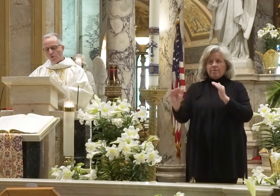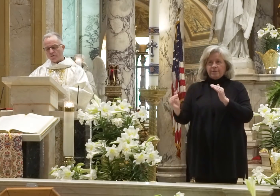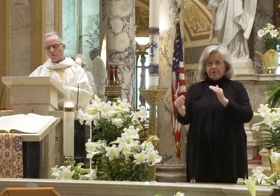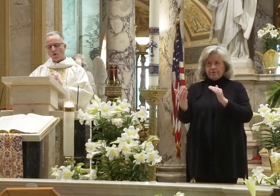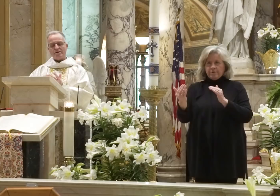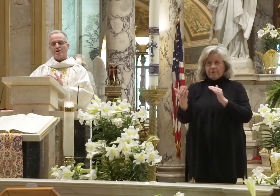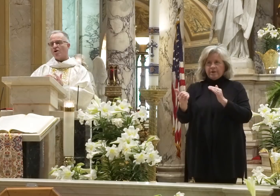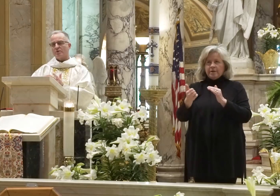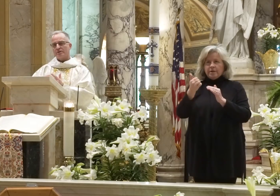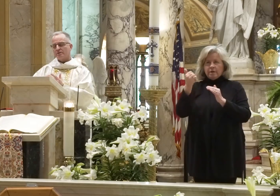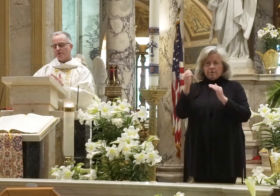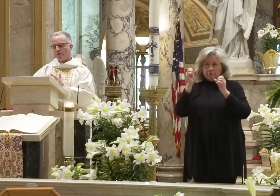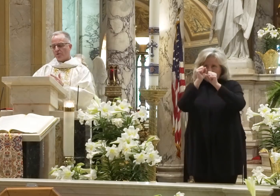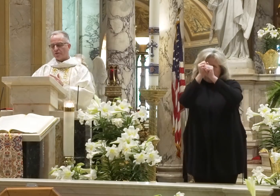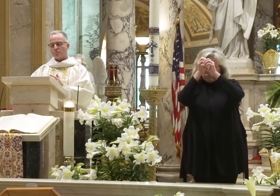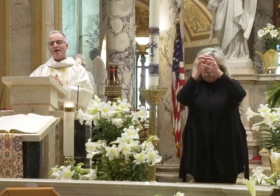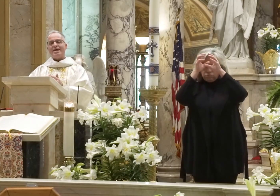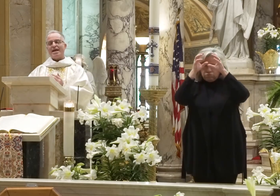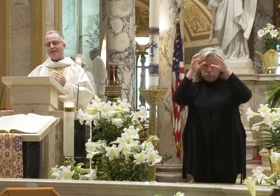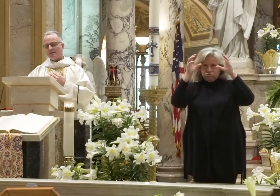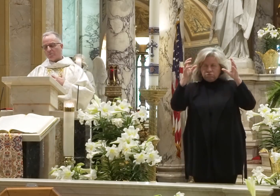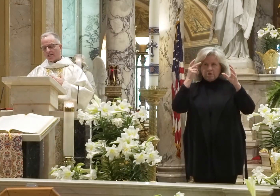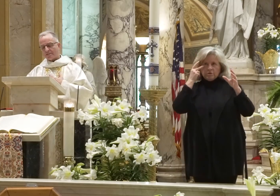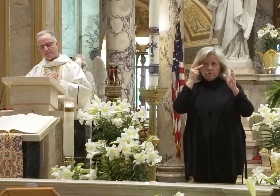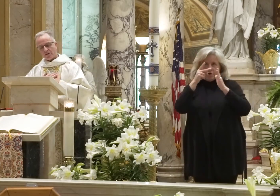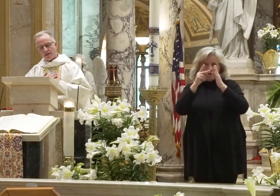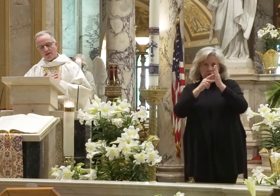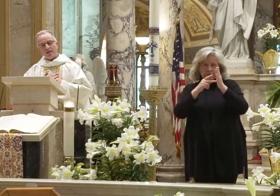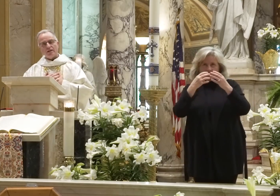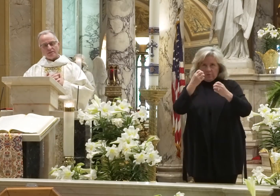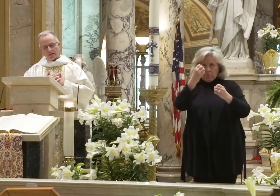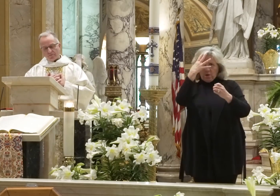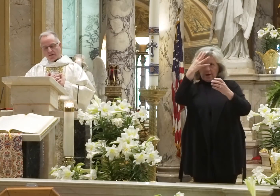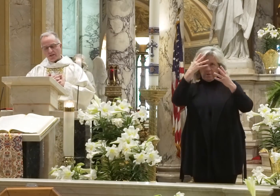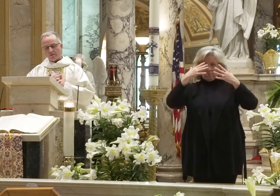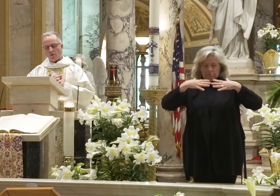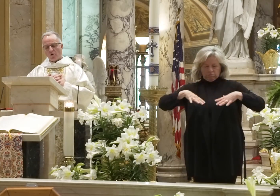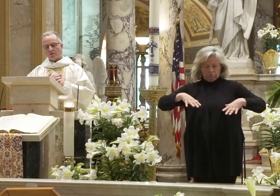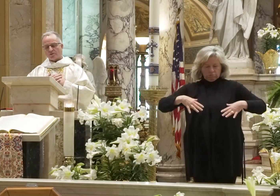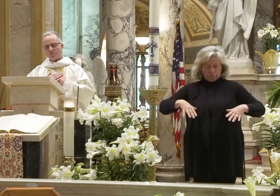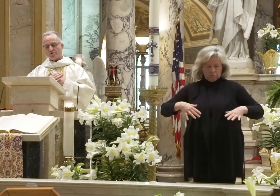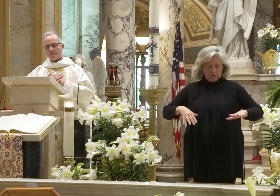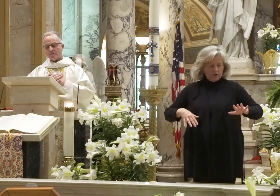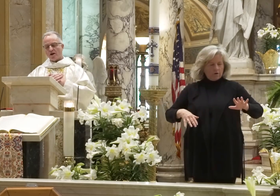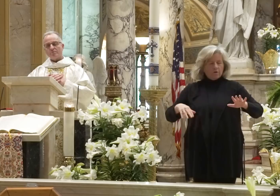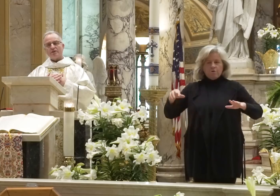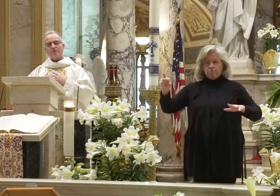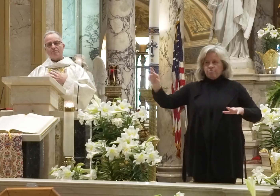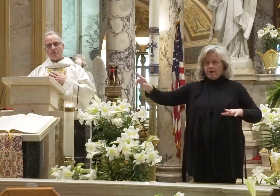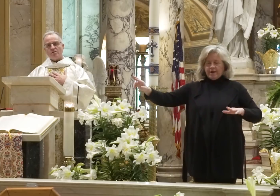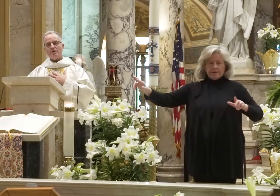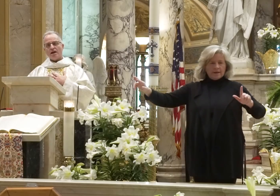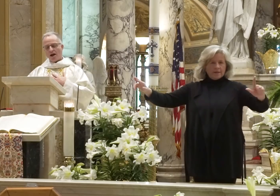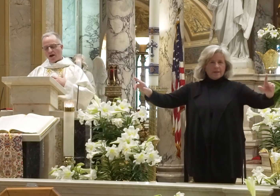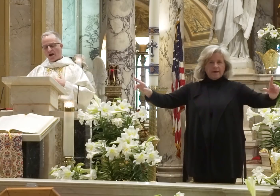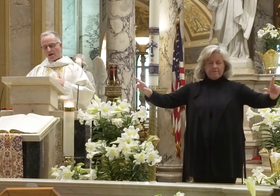Jesus clothed in a white garment, with his right hand in blessing, and his left hand was touching his garment